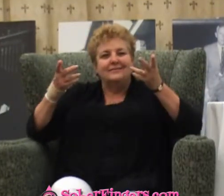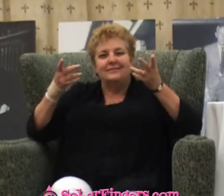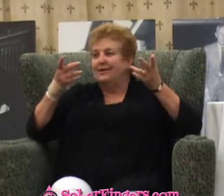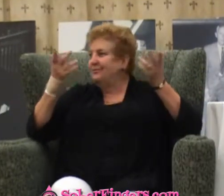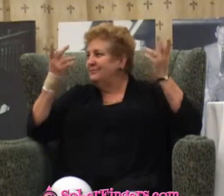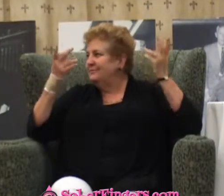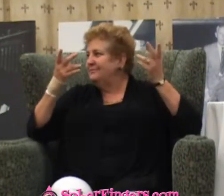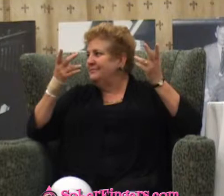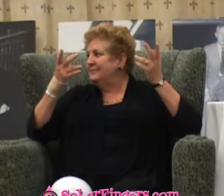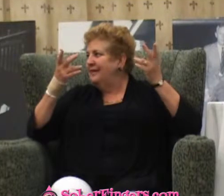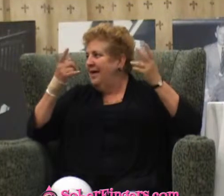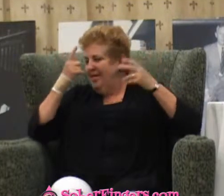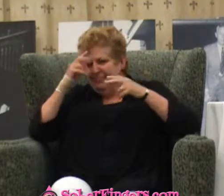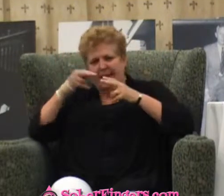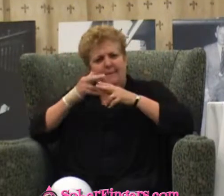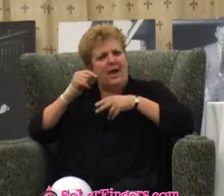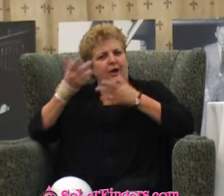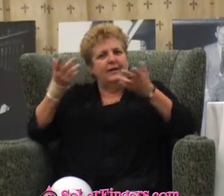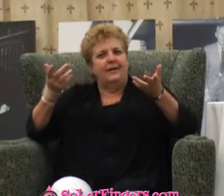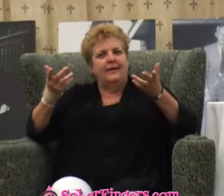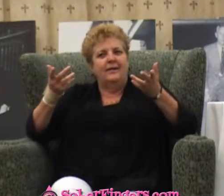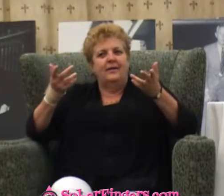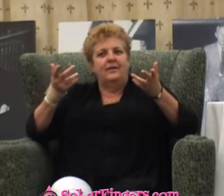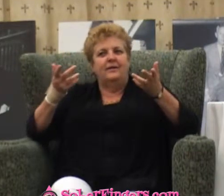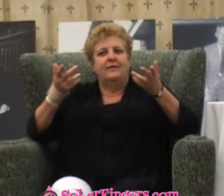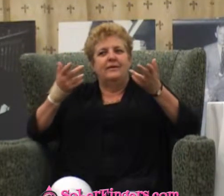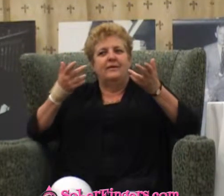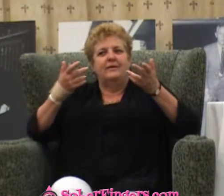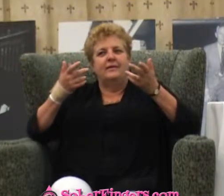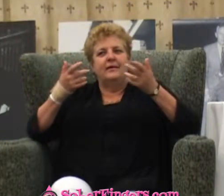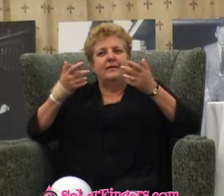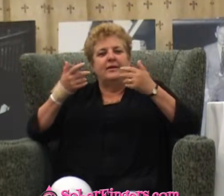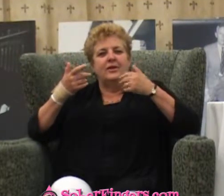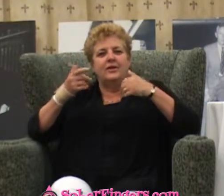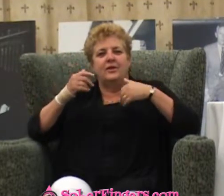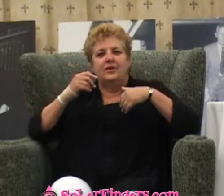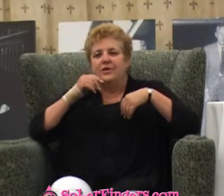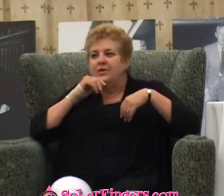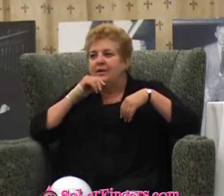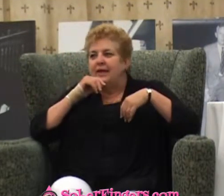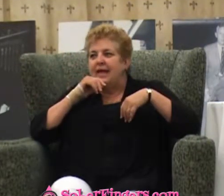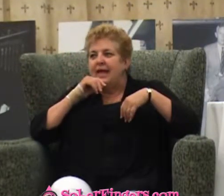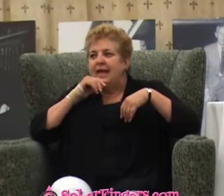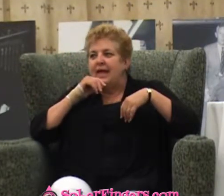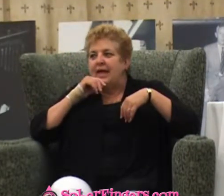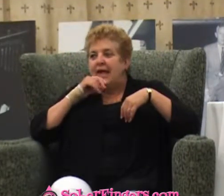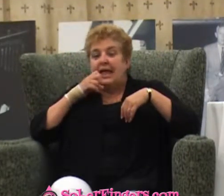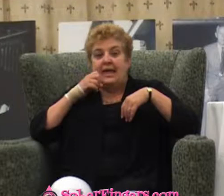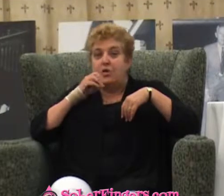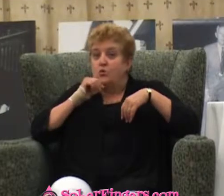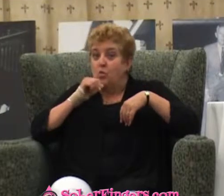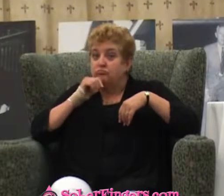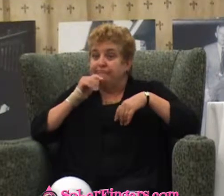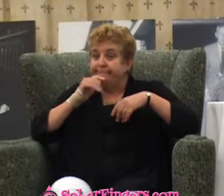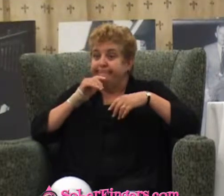Think about it. You're not sitting on the side of the road looking back at the gun, because if you do, someone's going to shoot you. Am I looking